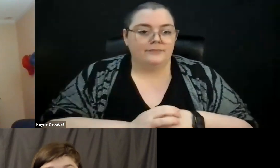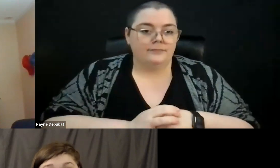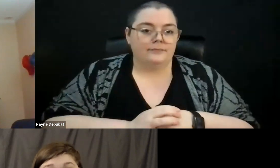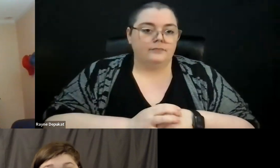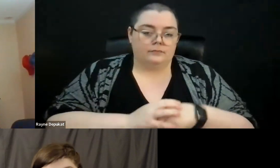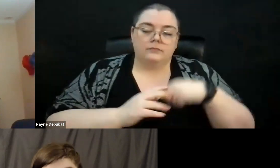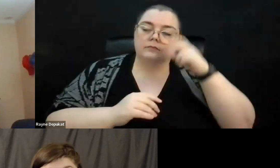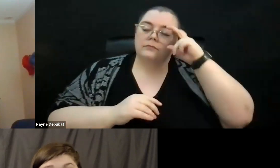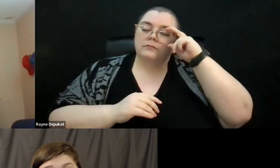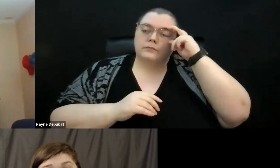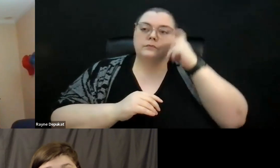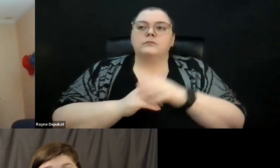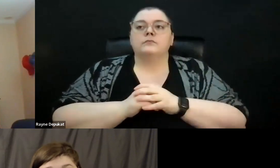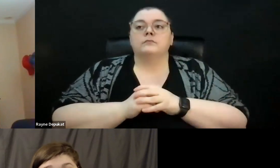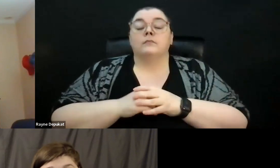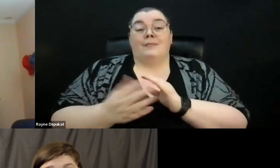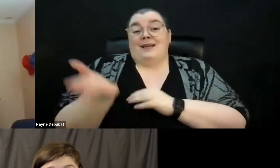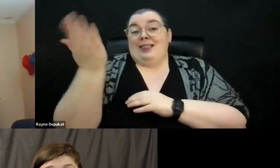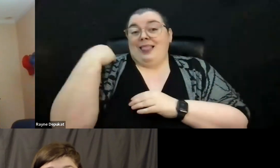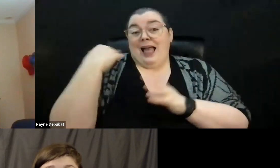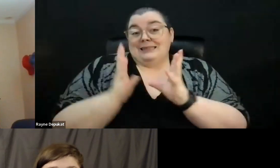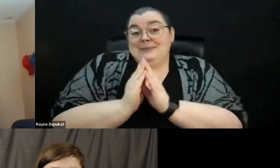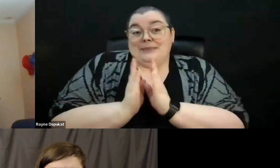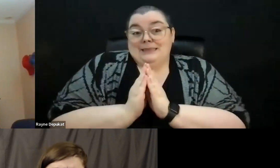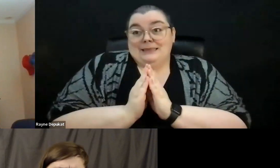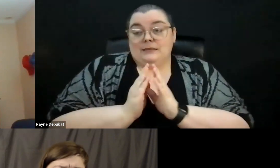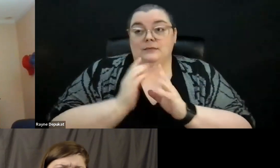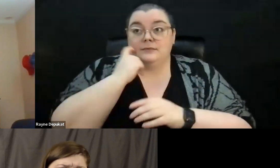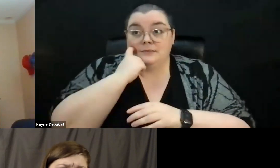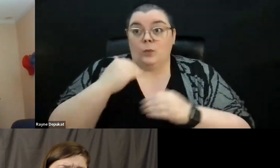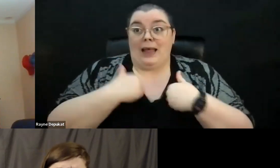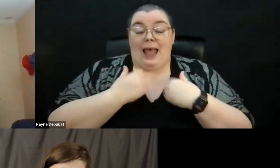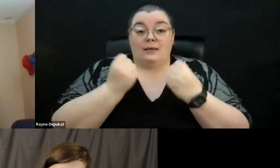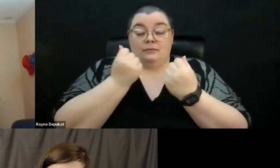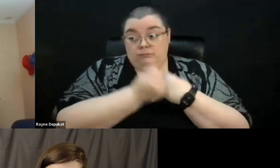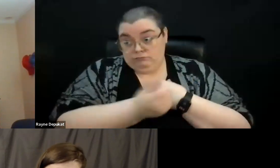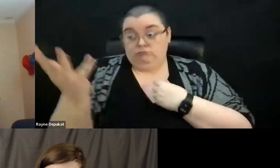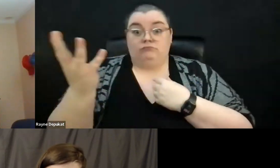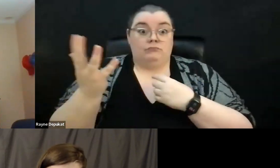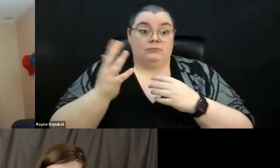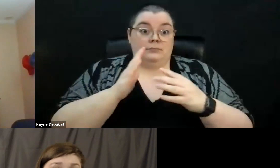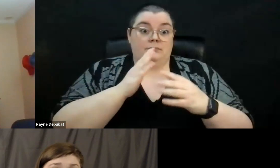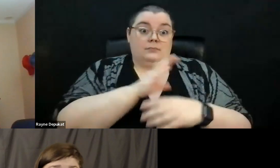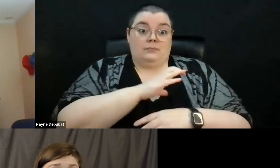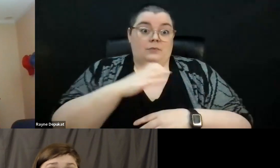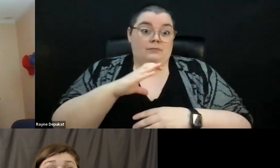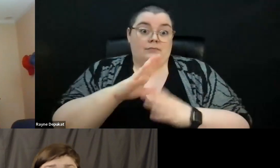have community members participating in that. The last meeting, we just had